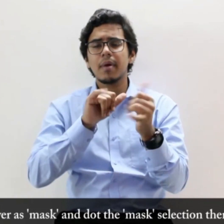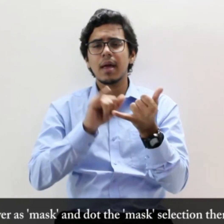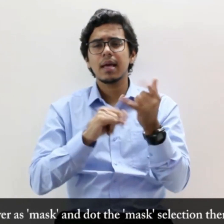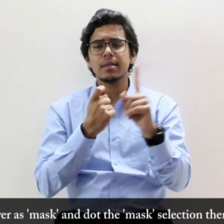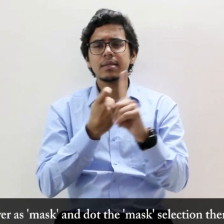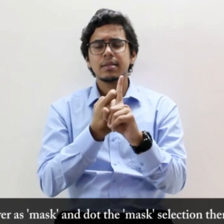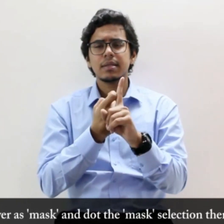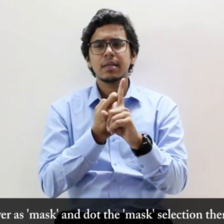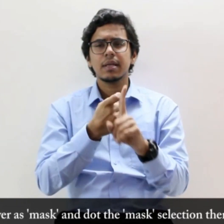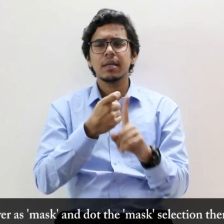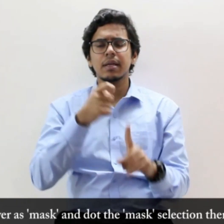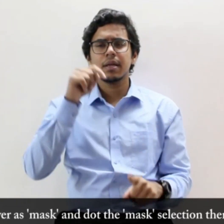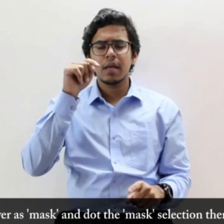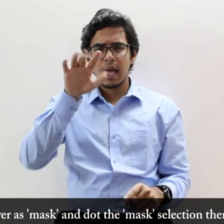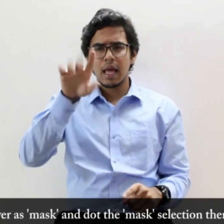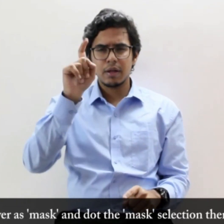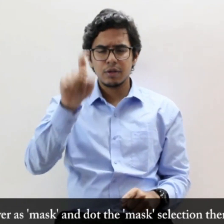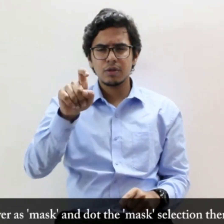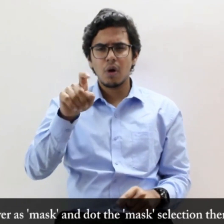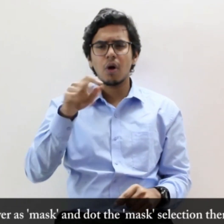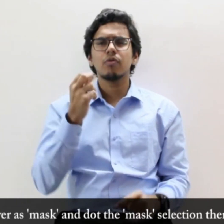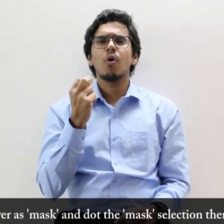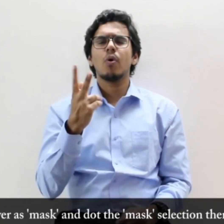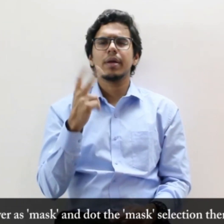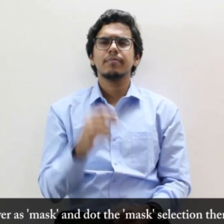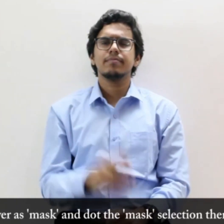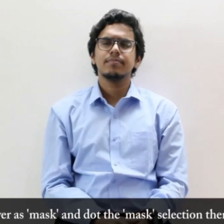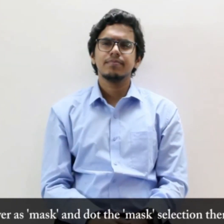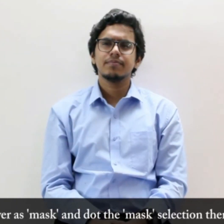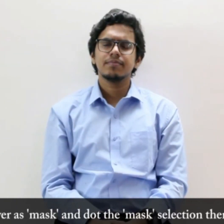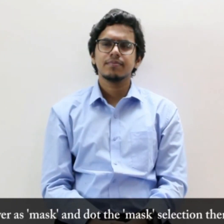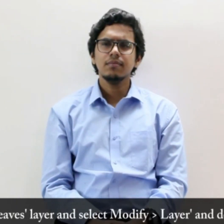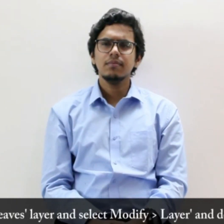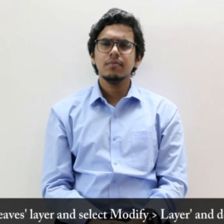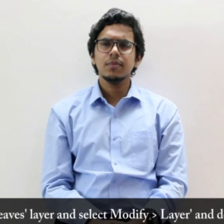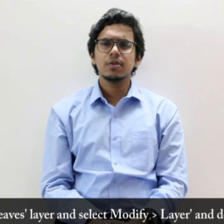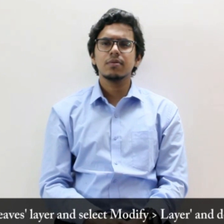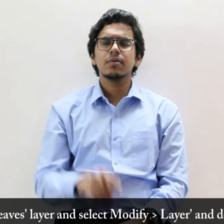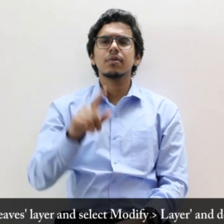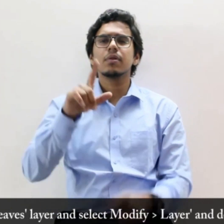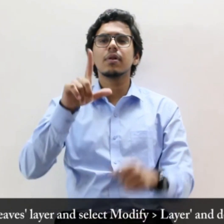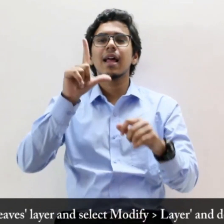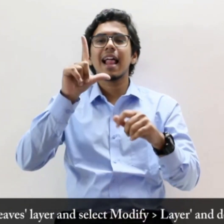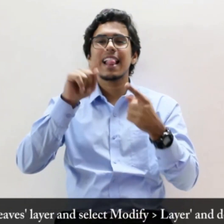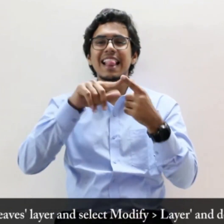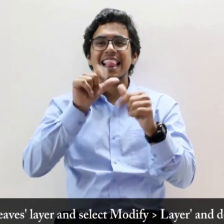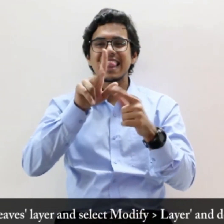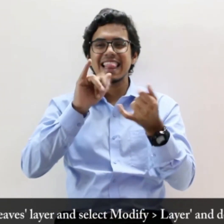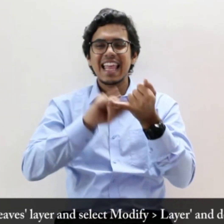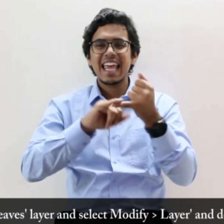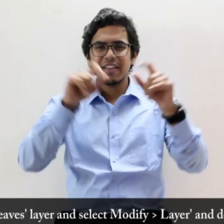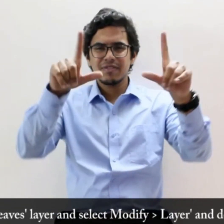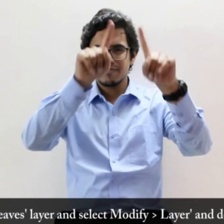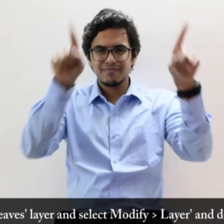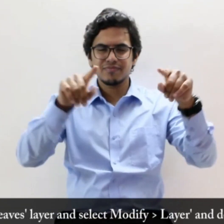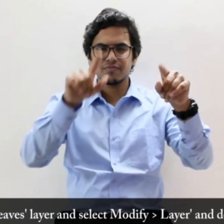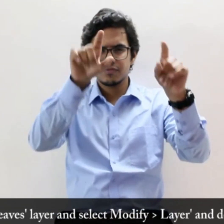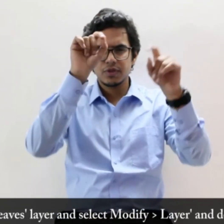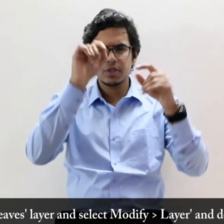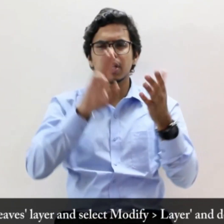as Mask and dot the mask selection, then click OK. Choose the Leaves layer and